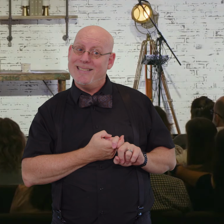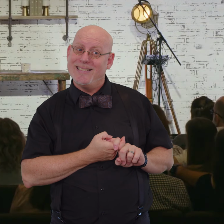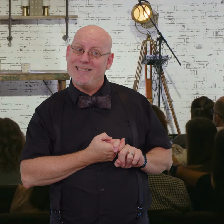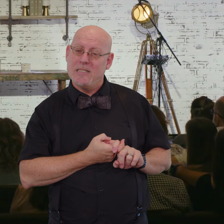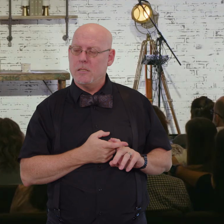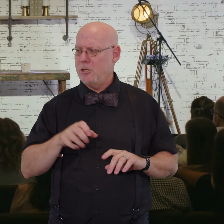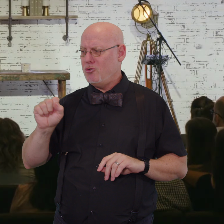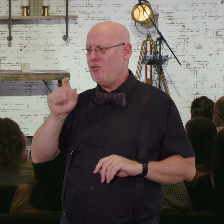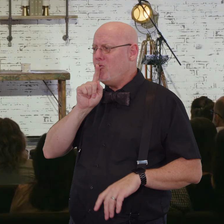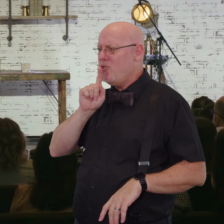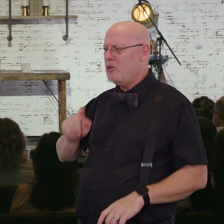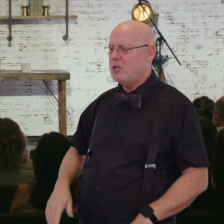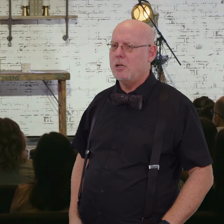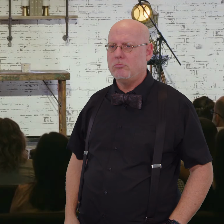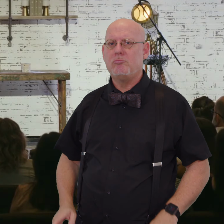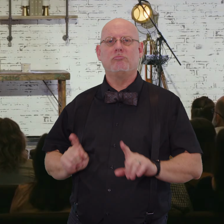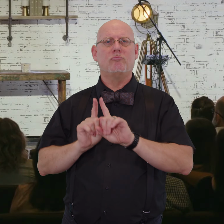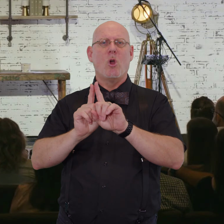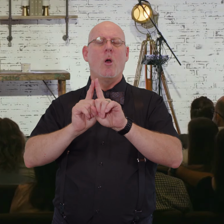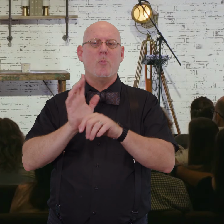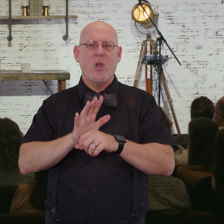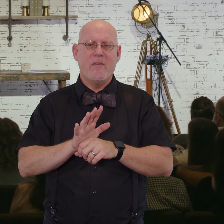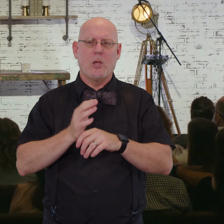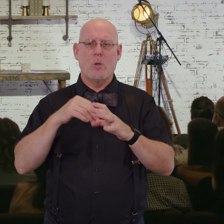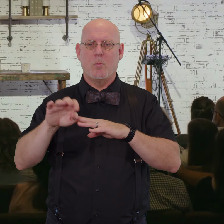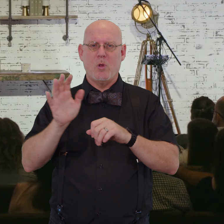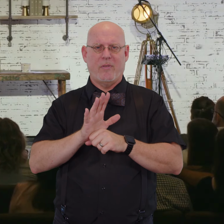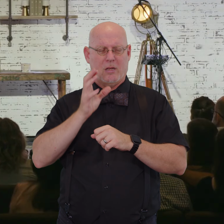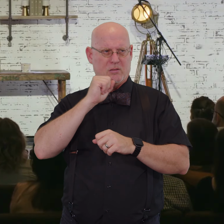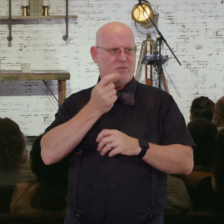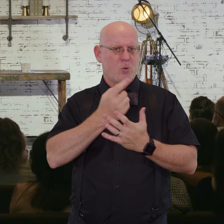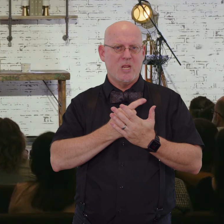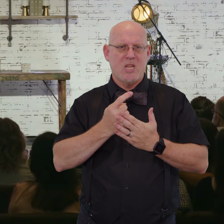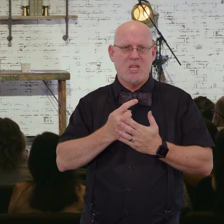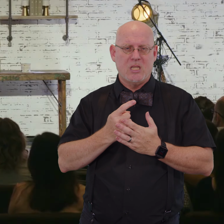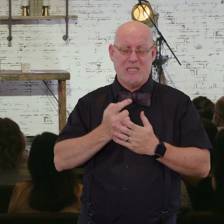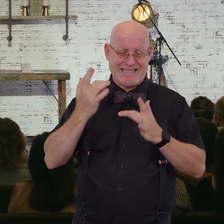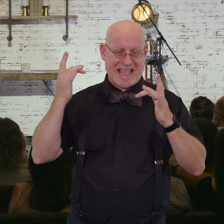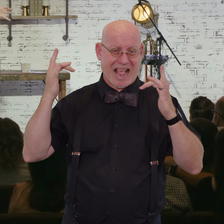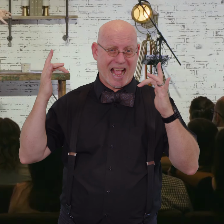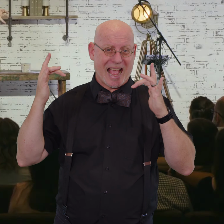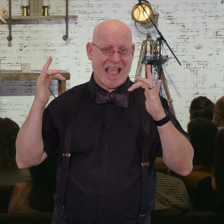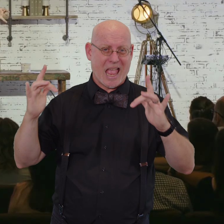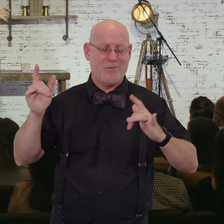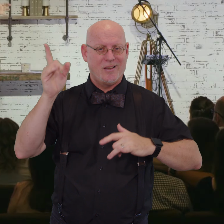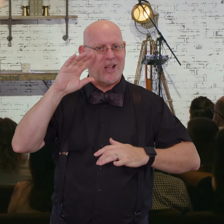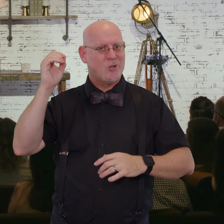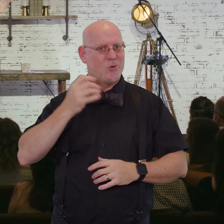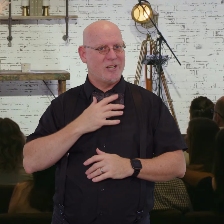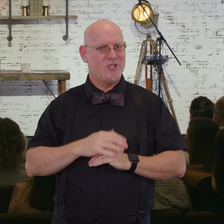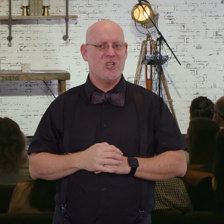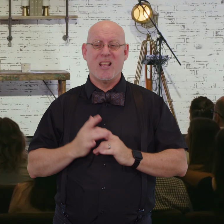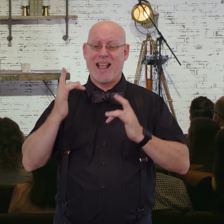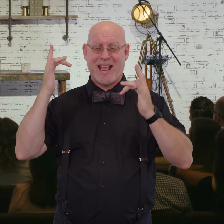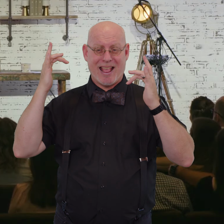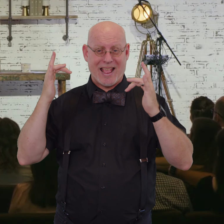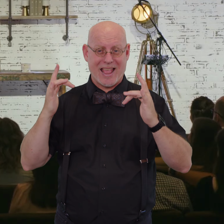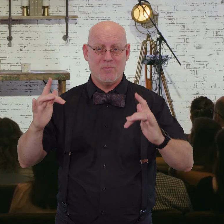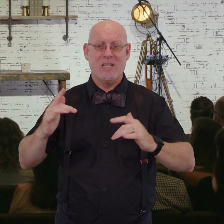I'm like sure and so we go to the movie theater and we go into this movie I guess I've been out for a few weeks no one else was in the theater God's very gracious